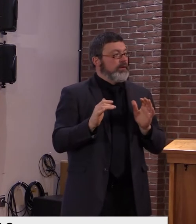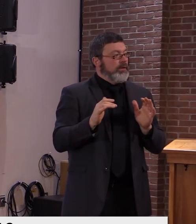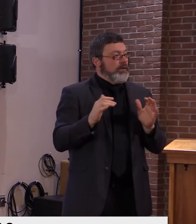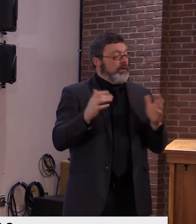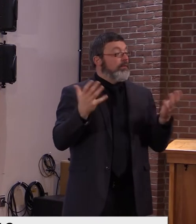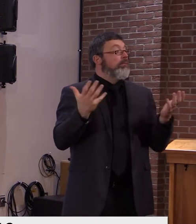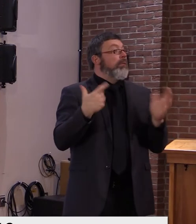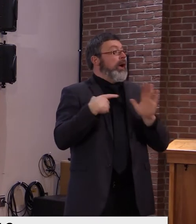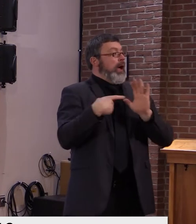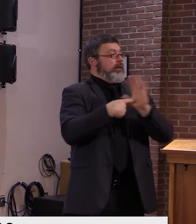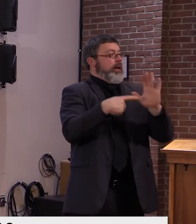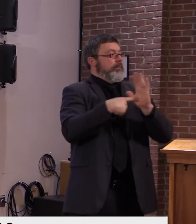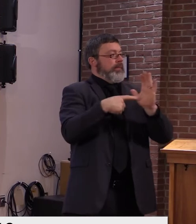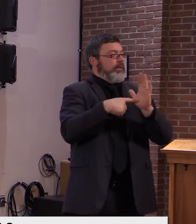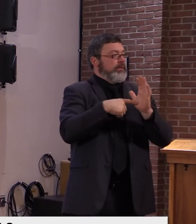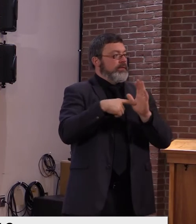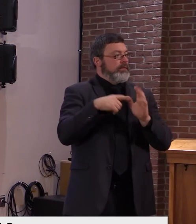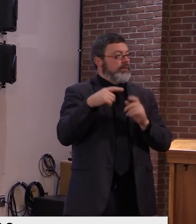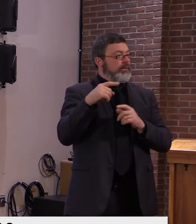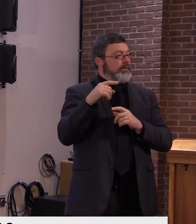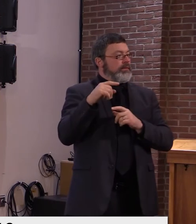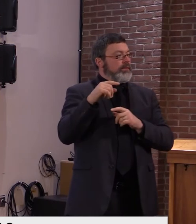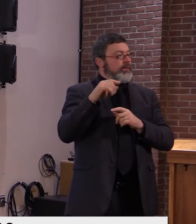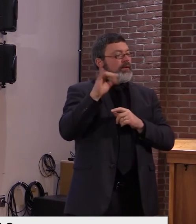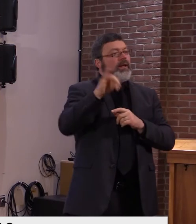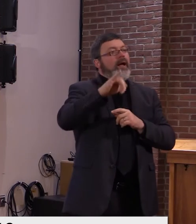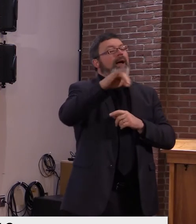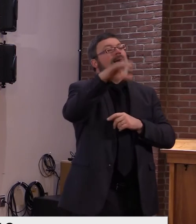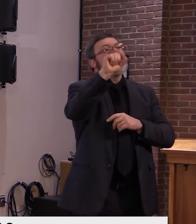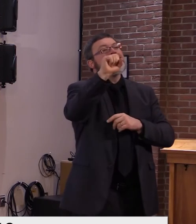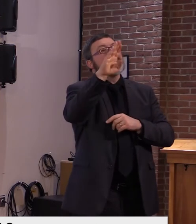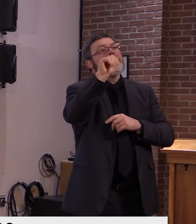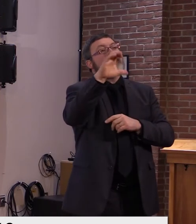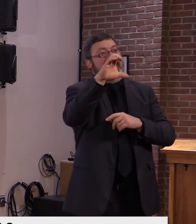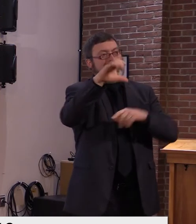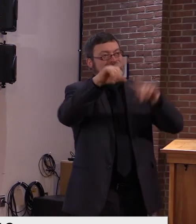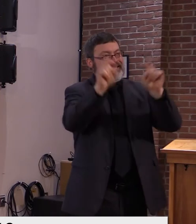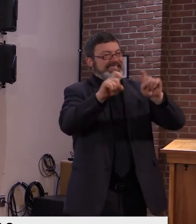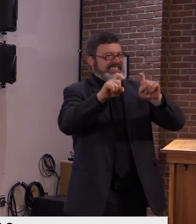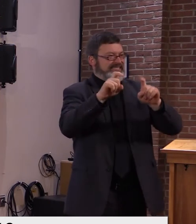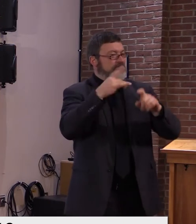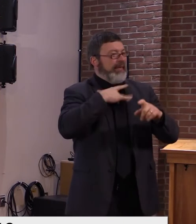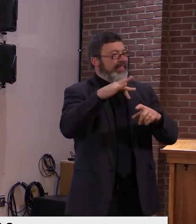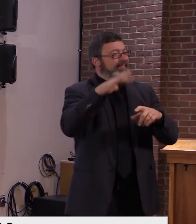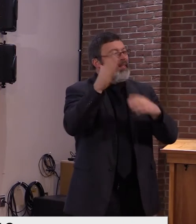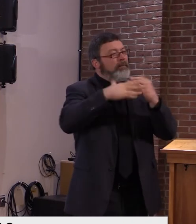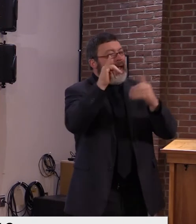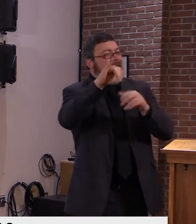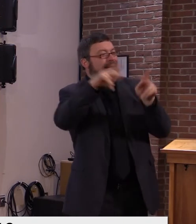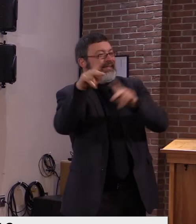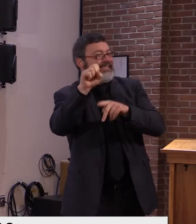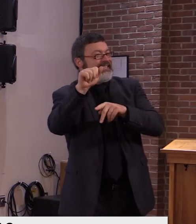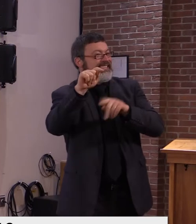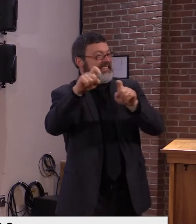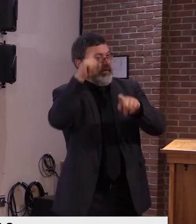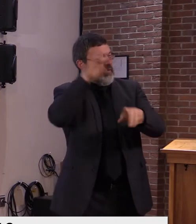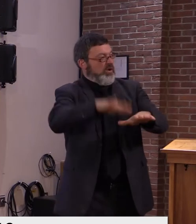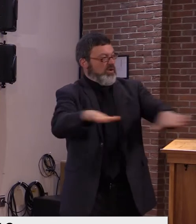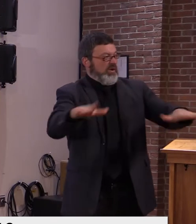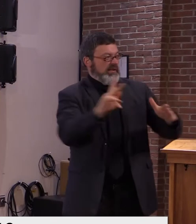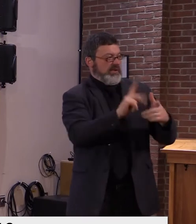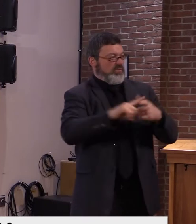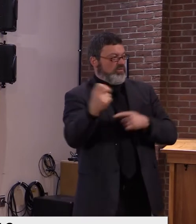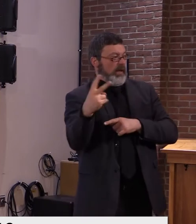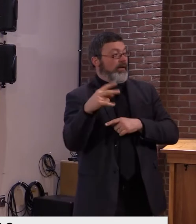gaps. On the other hand, schooling for the last 8 months or so has been far from normal, so we know the results from any